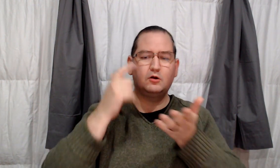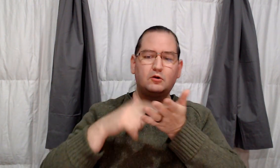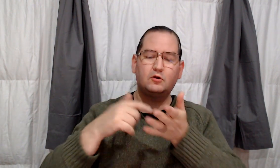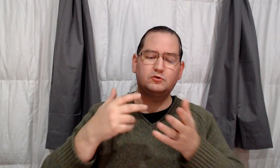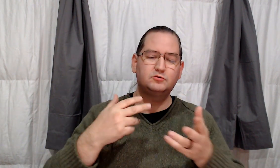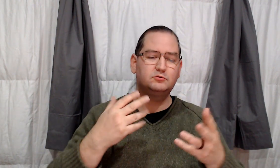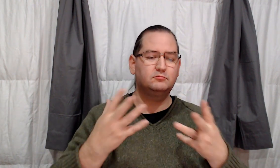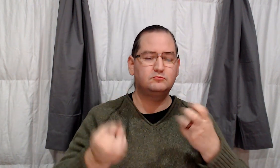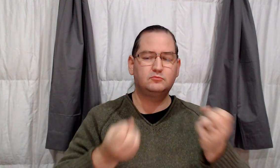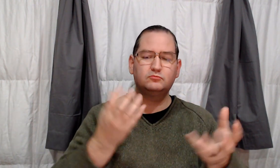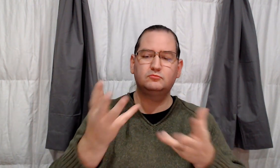room,